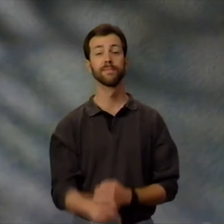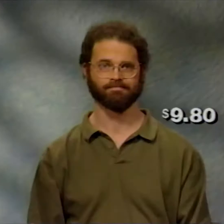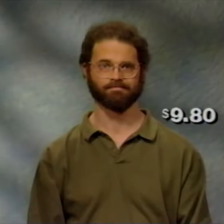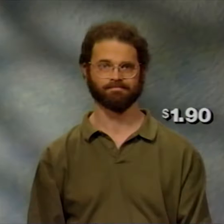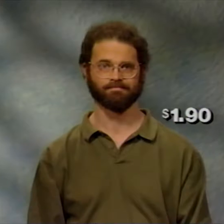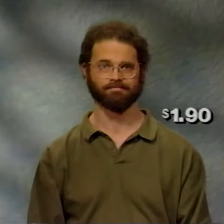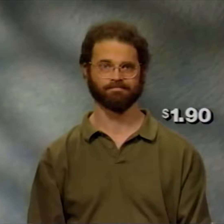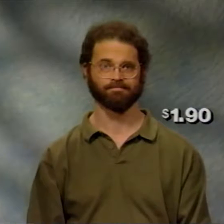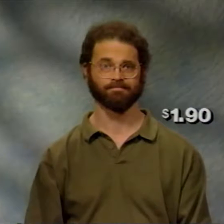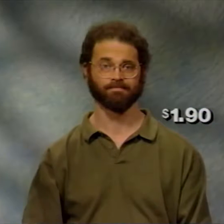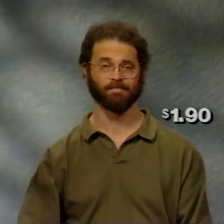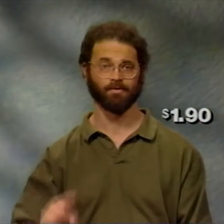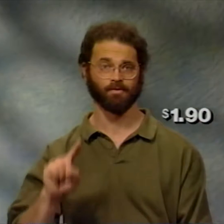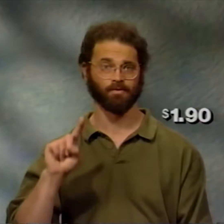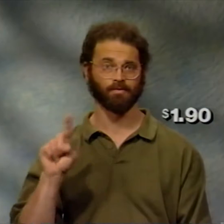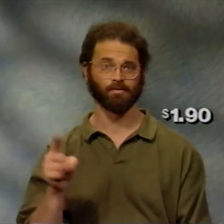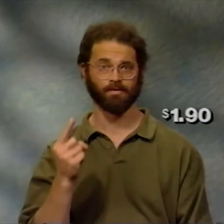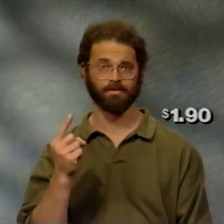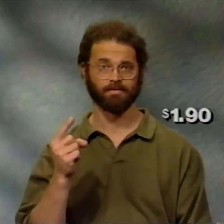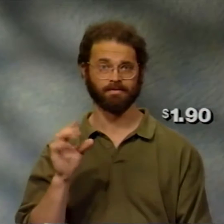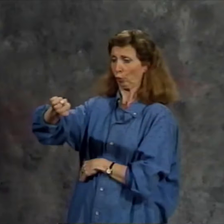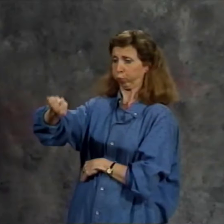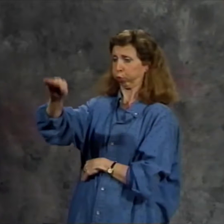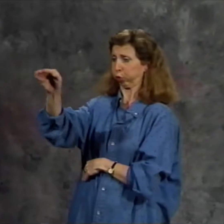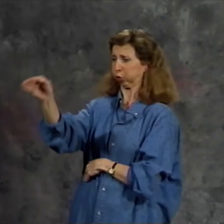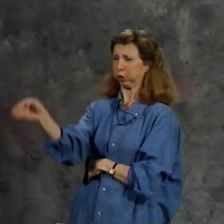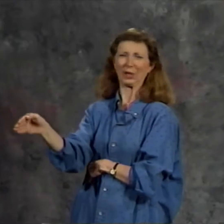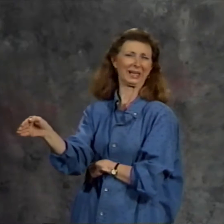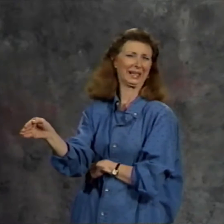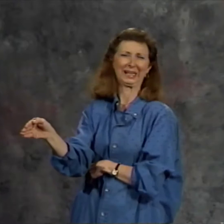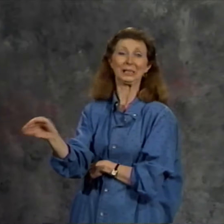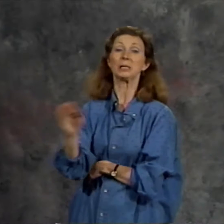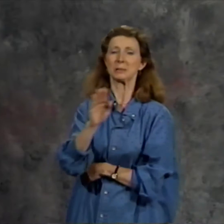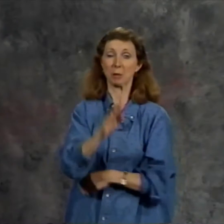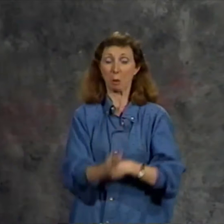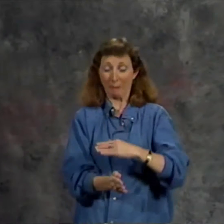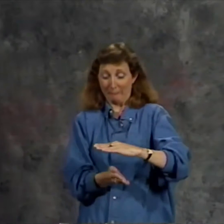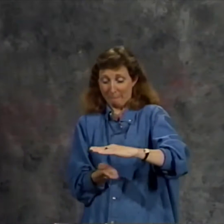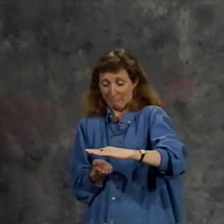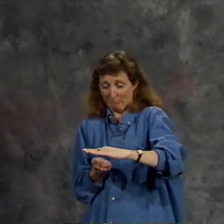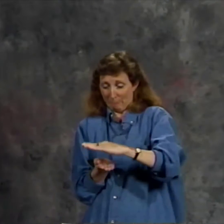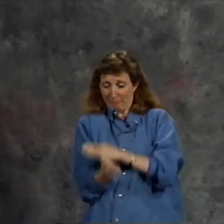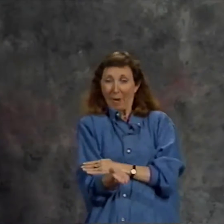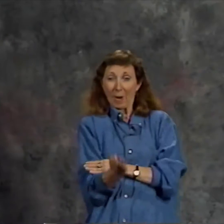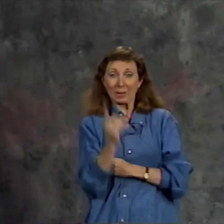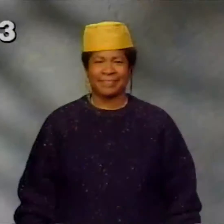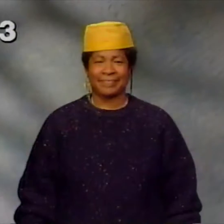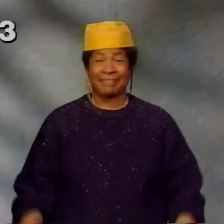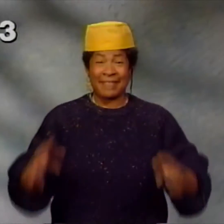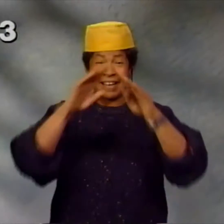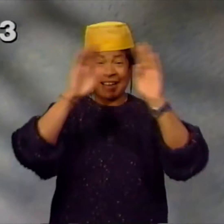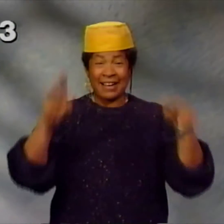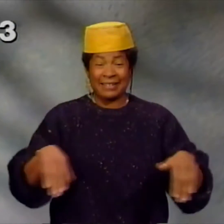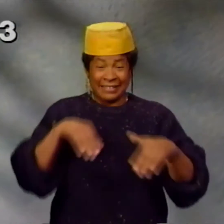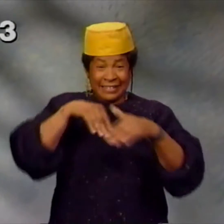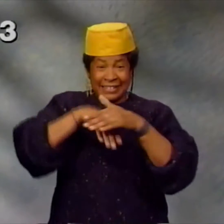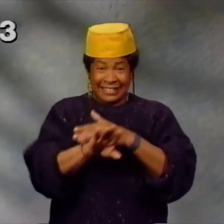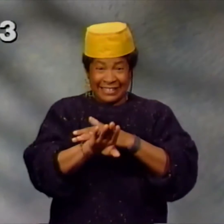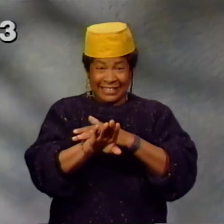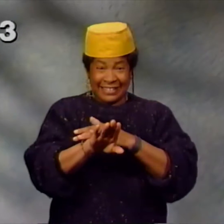My dick cost a late night fee. Yo dick got the oh. HIV. My dick plays on the double feature screen. Yo